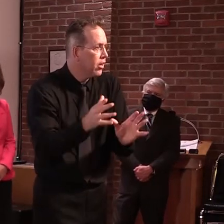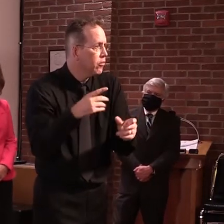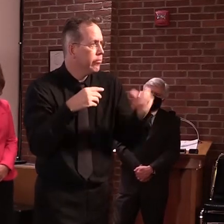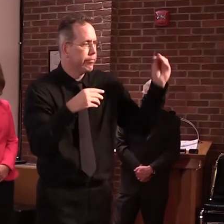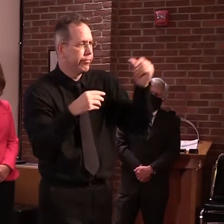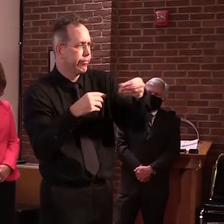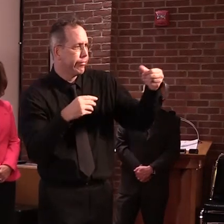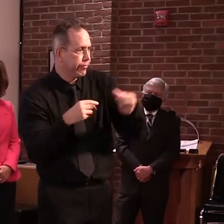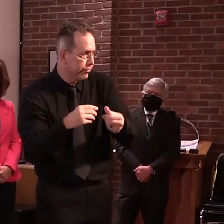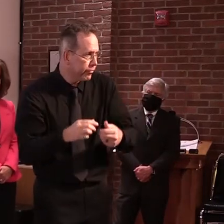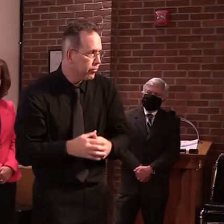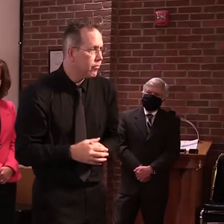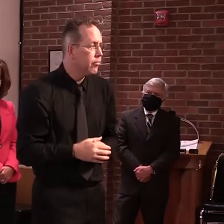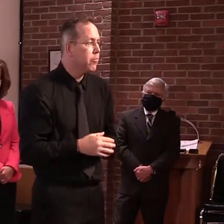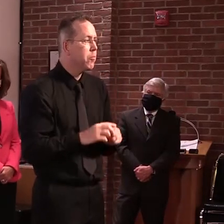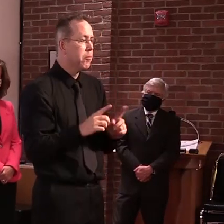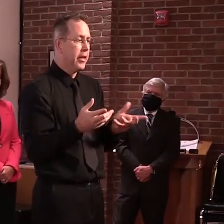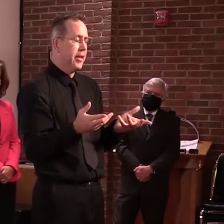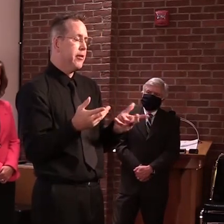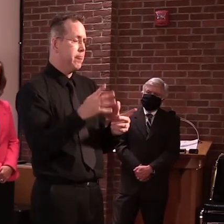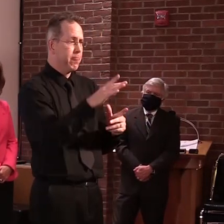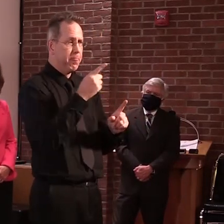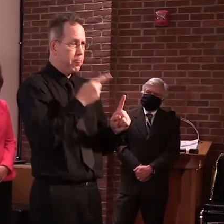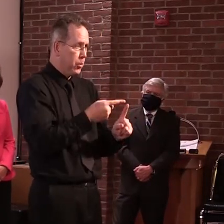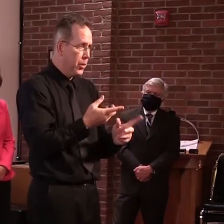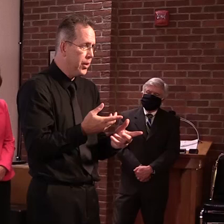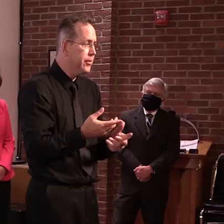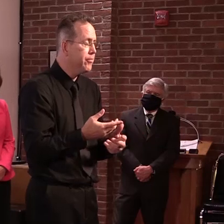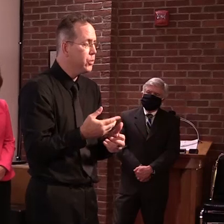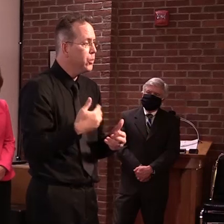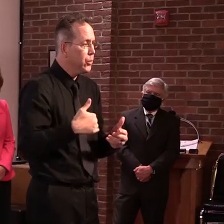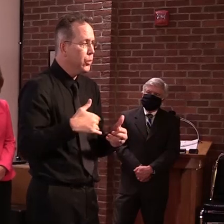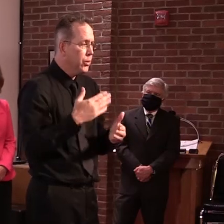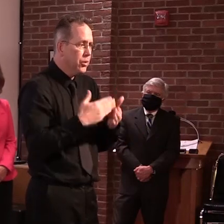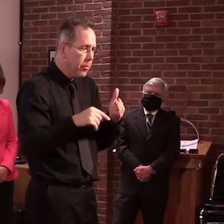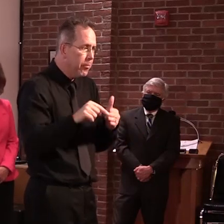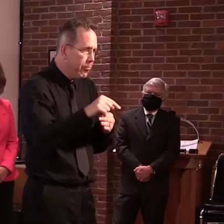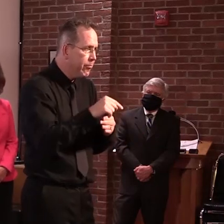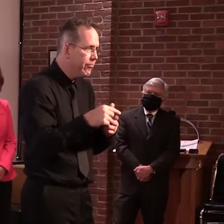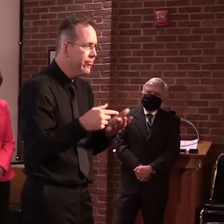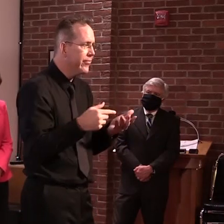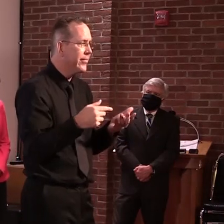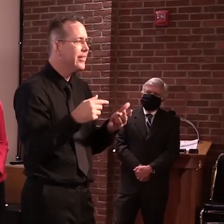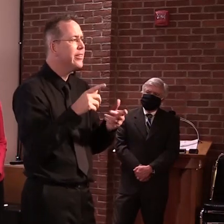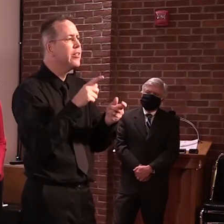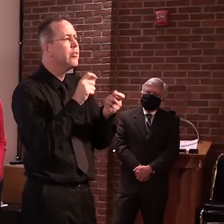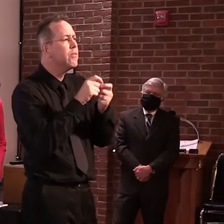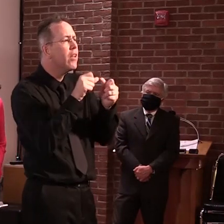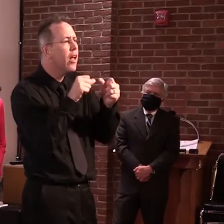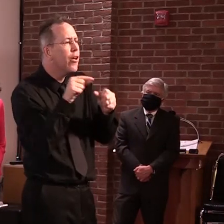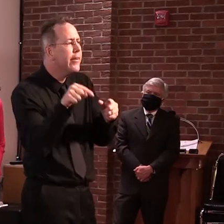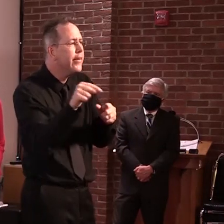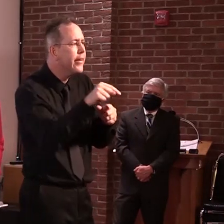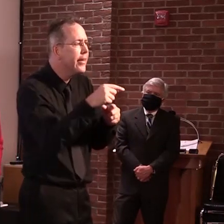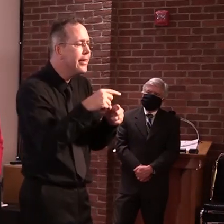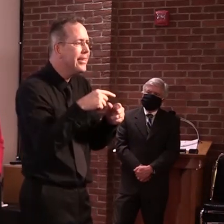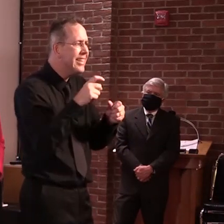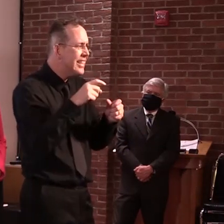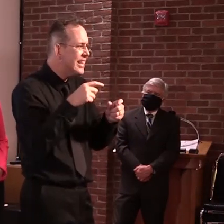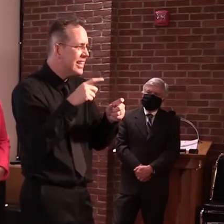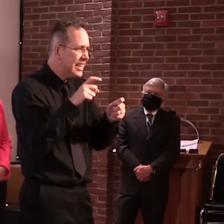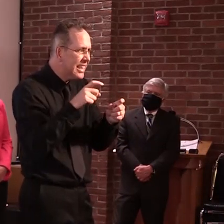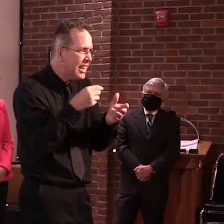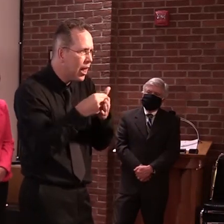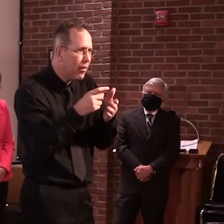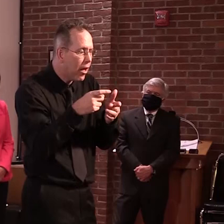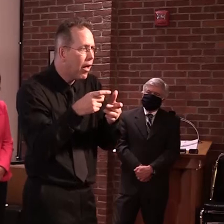to provide relief for some of the sectors within the state in terms of the economic relief in some of the